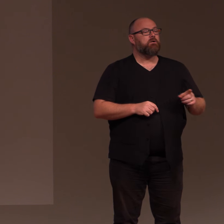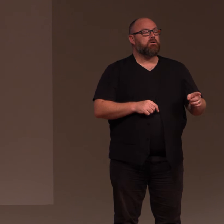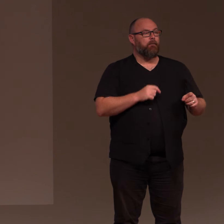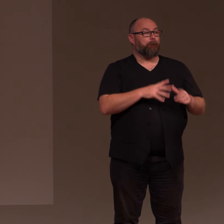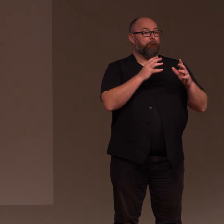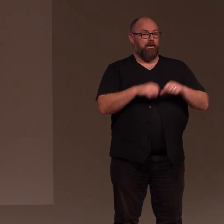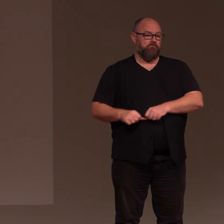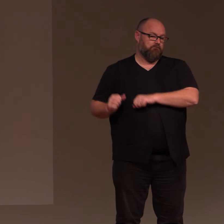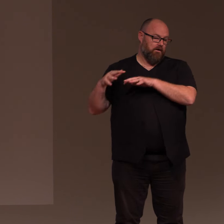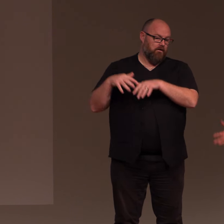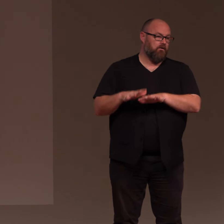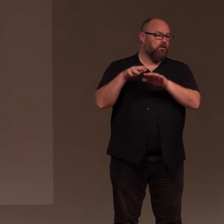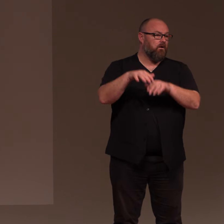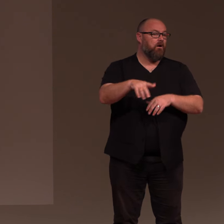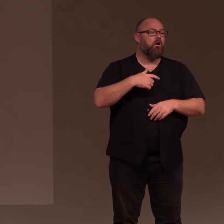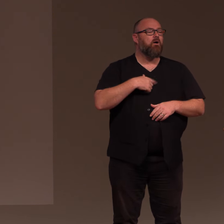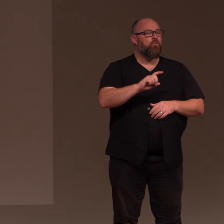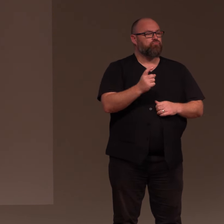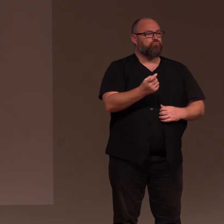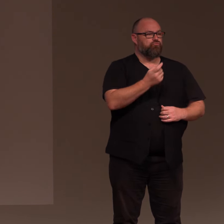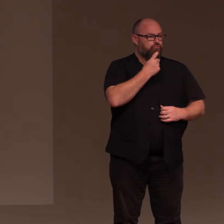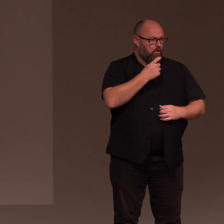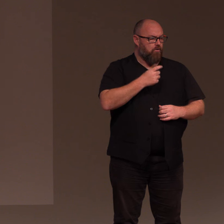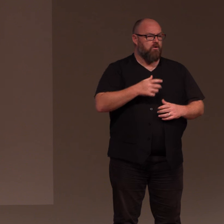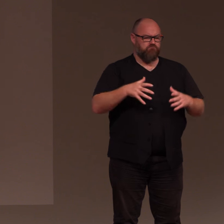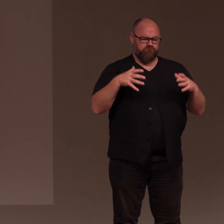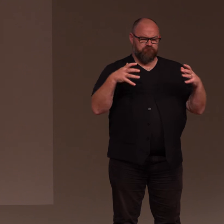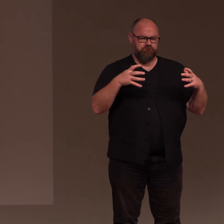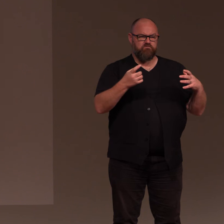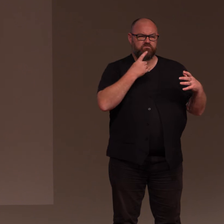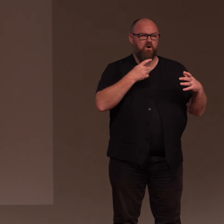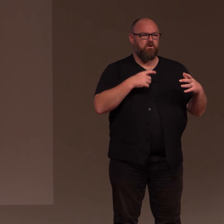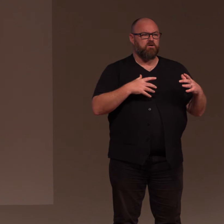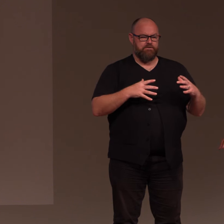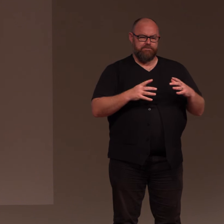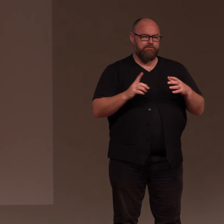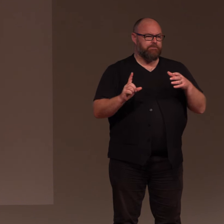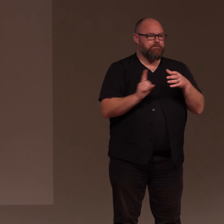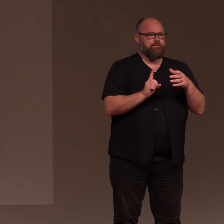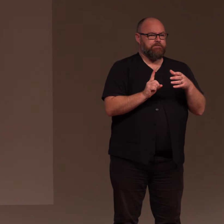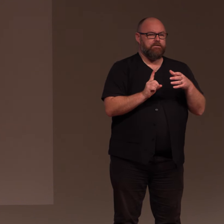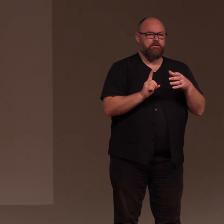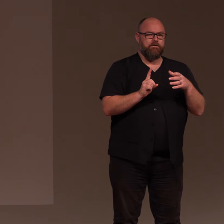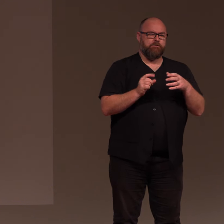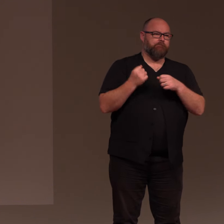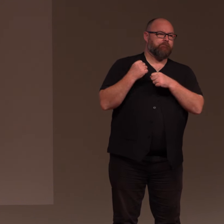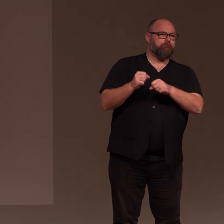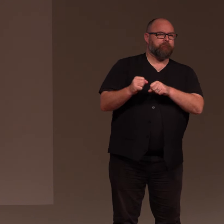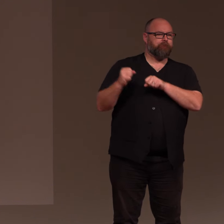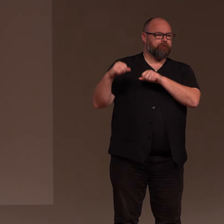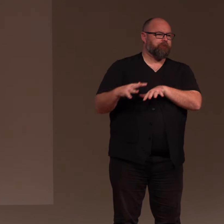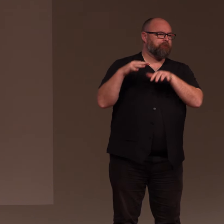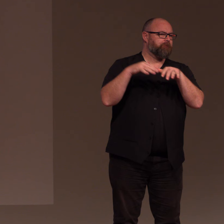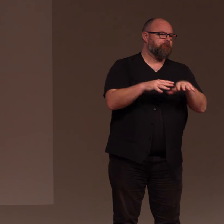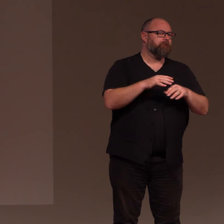the tree. But the rock said, look, the big family, the rock said, look, I'll hold on to you, and we survived the flood, and they did. Then,